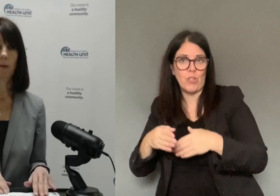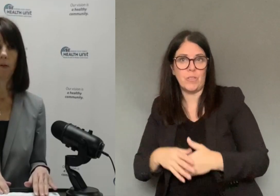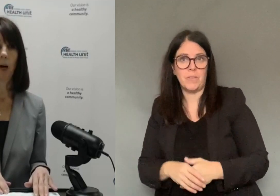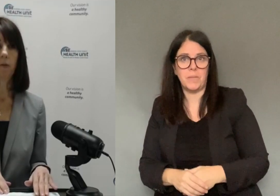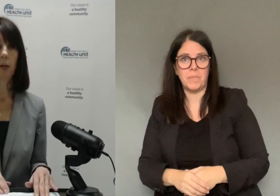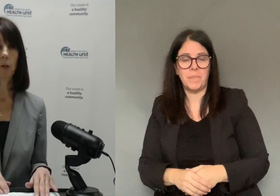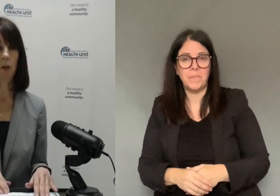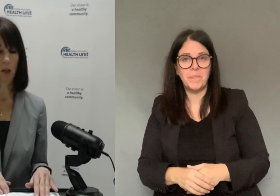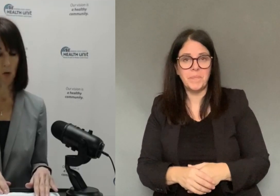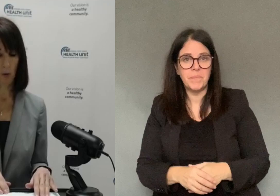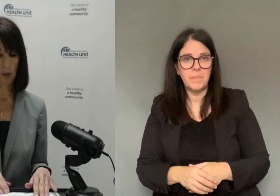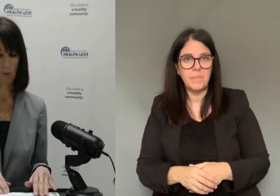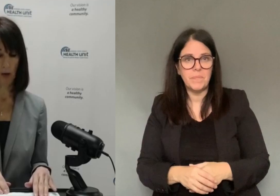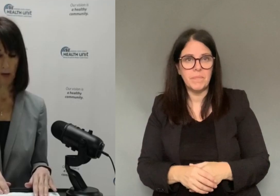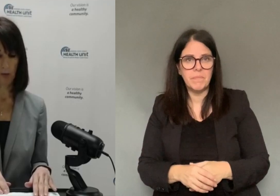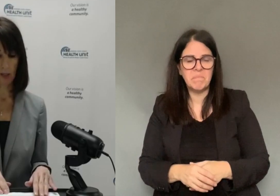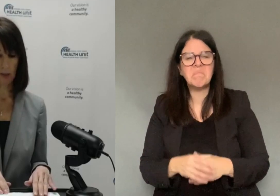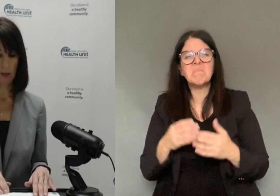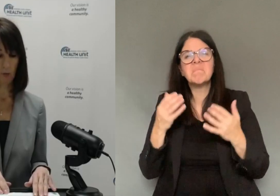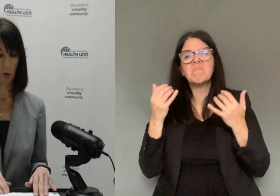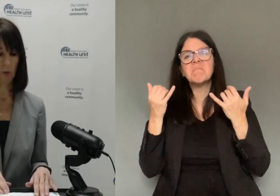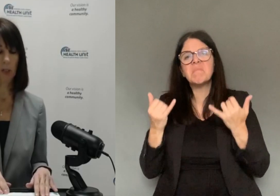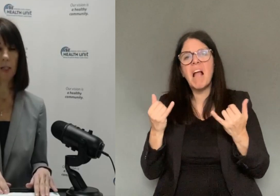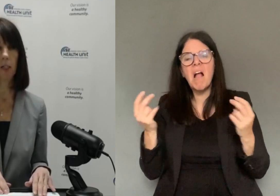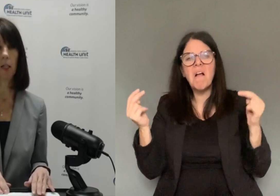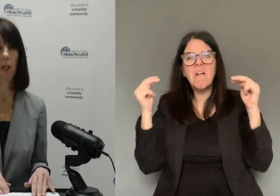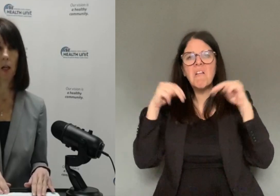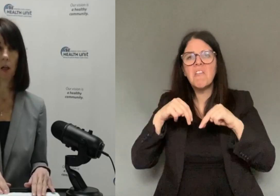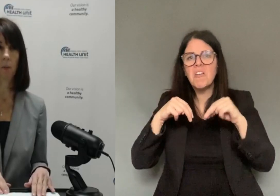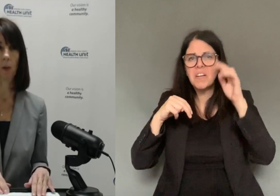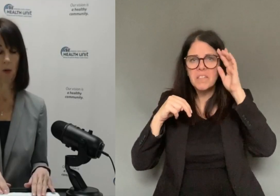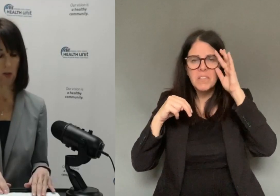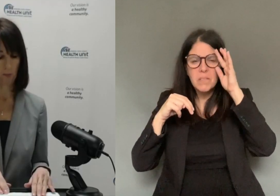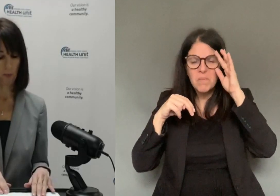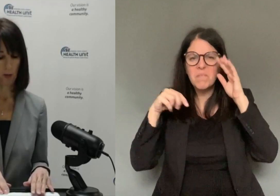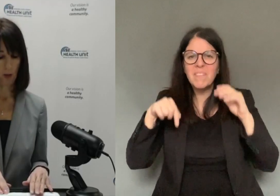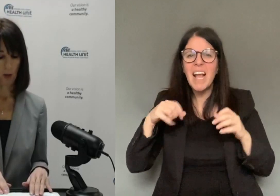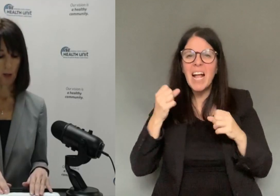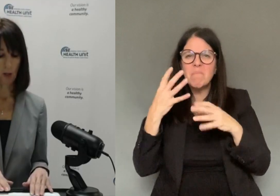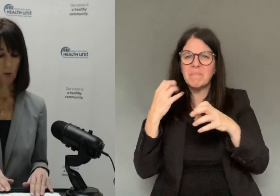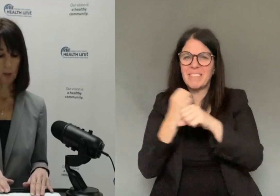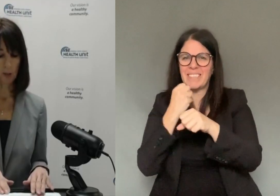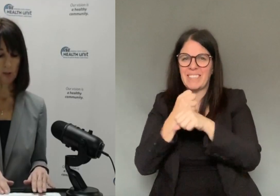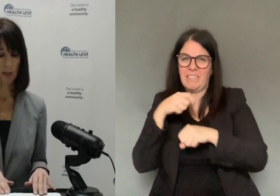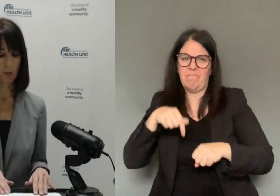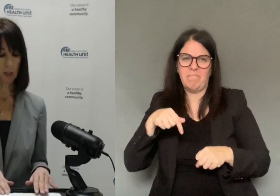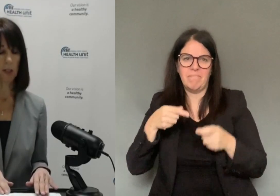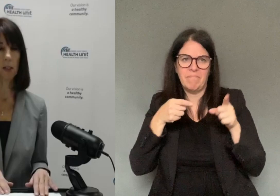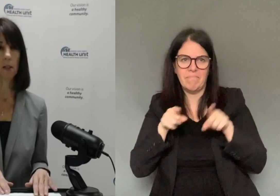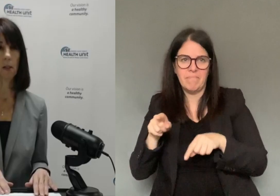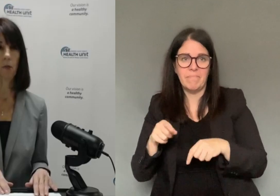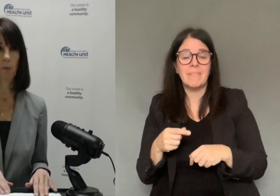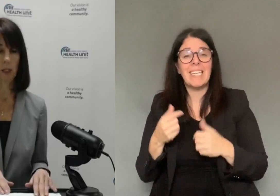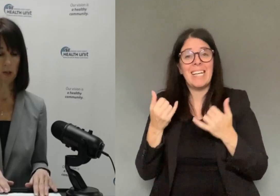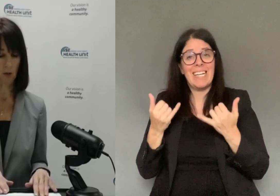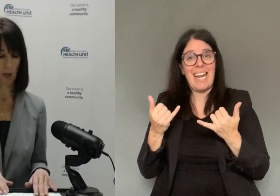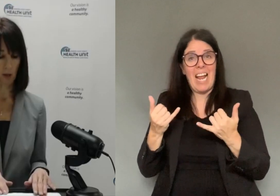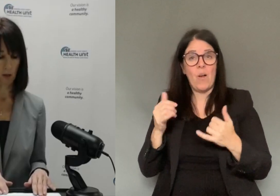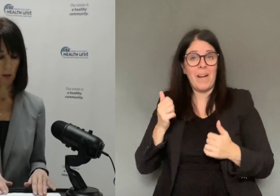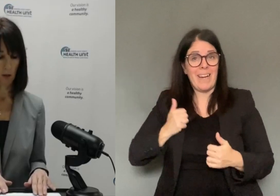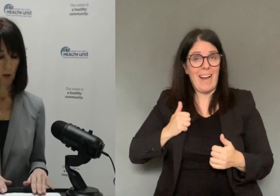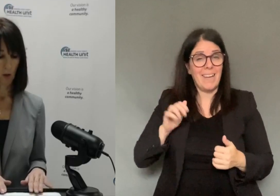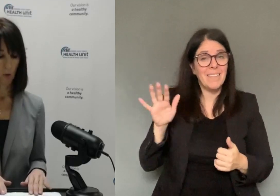reporting 525 cases of COVID-19 in our community, an increase of 7 cases from